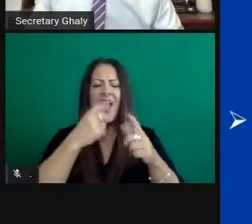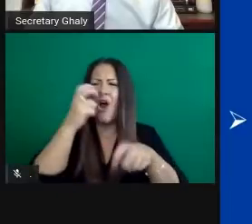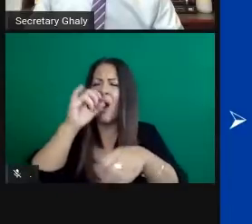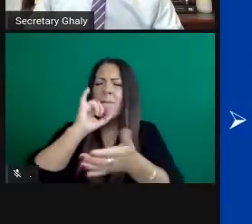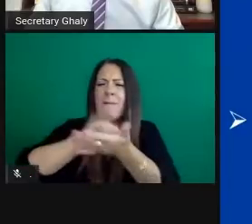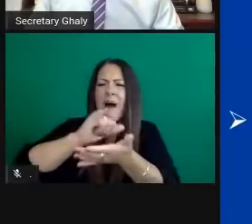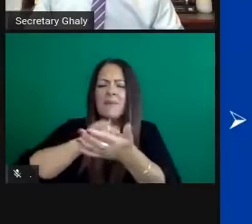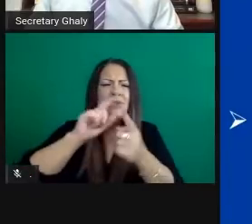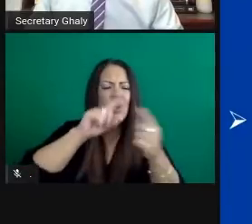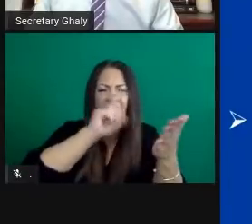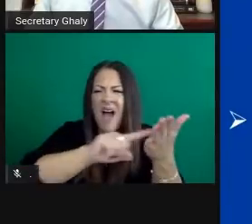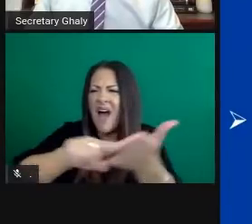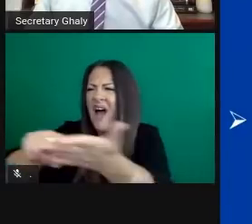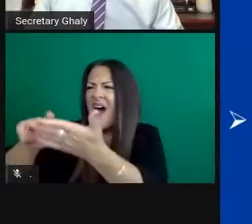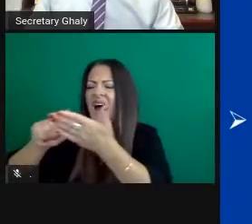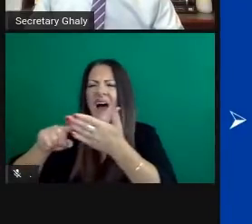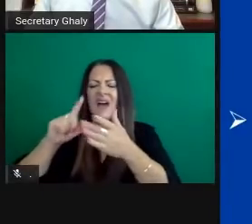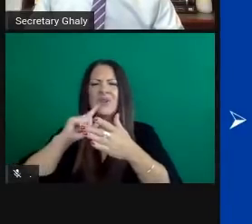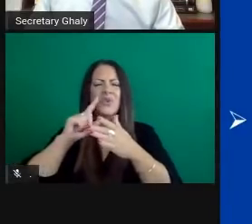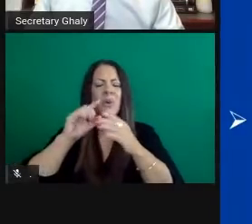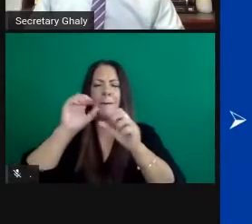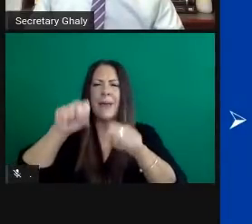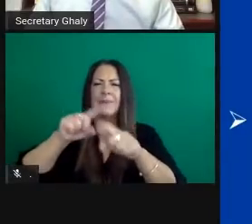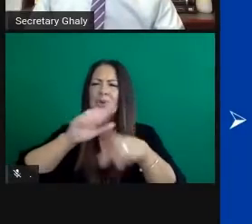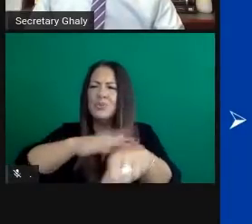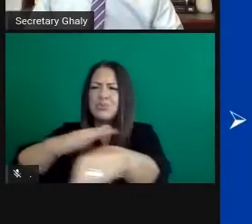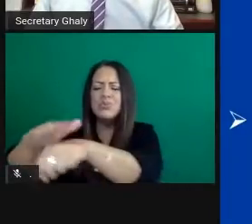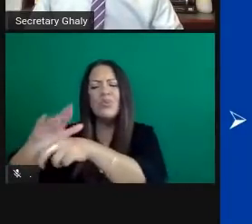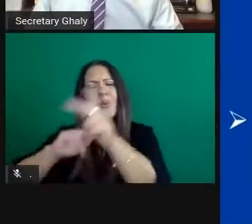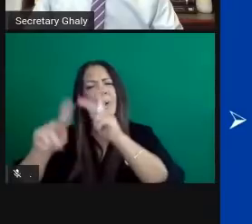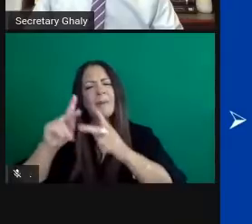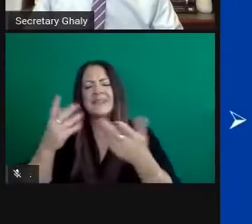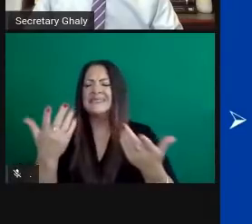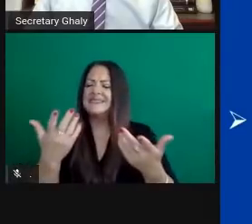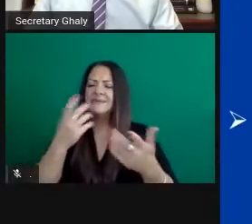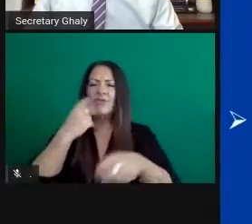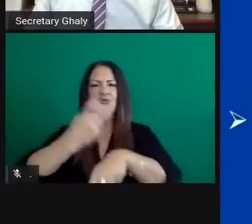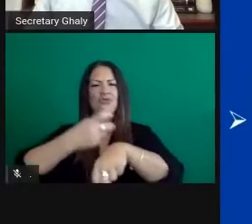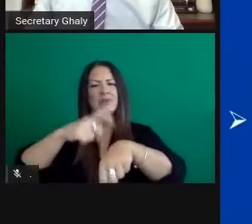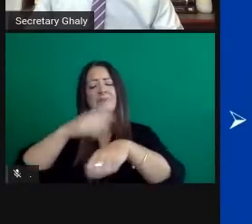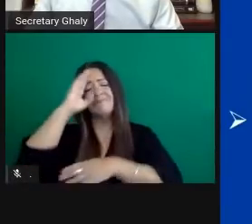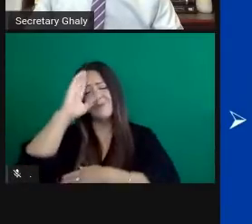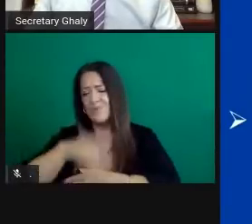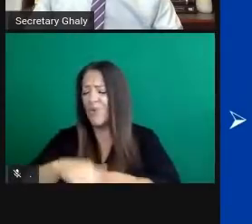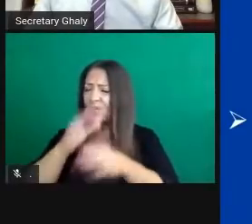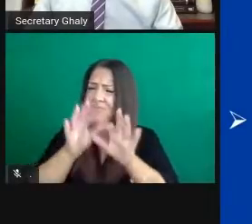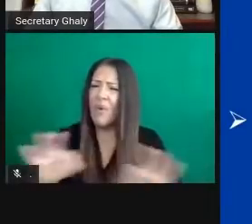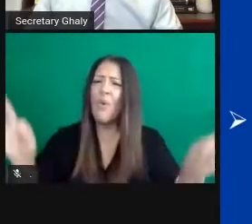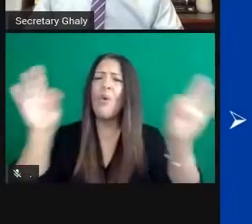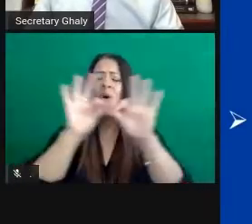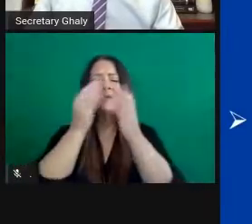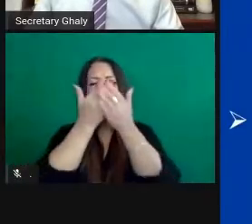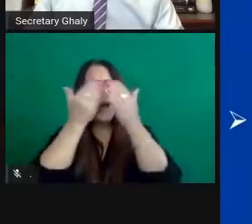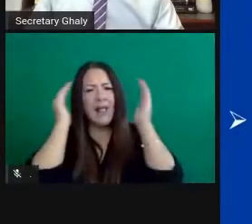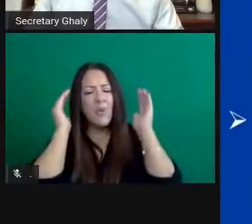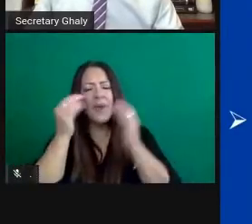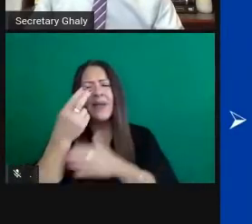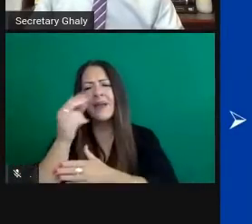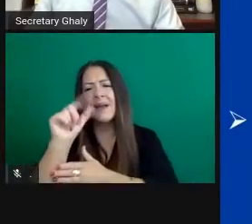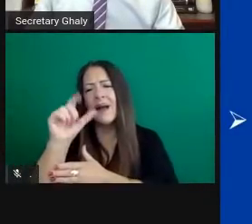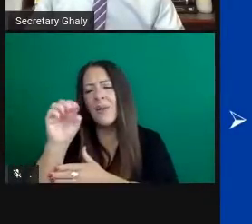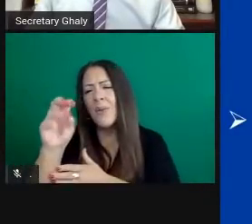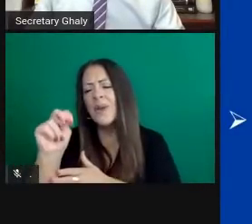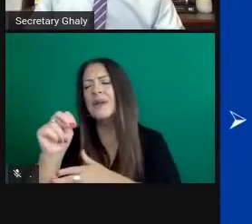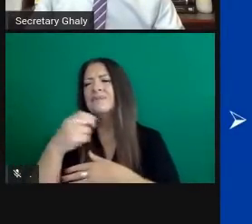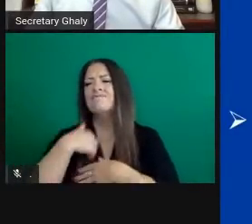too great. And during this hard time, we know the importance of Halloween. We believe that we've outlined a number of